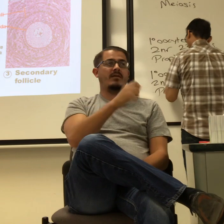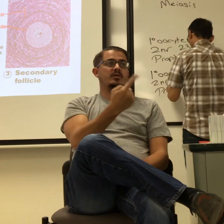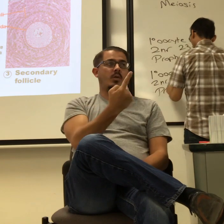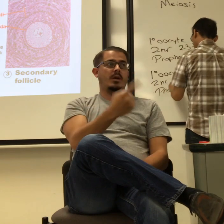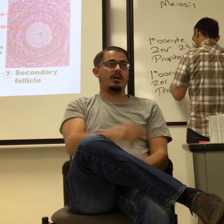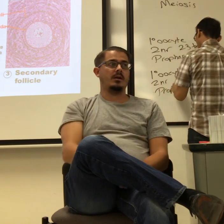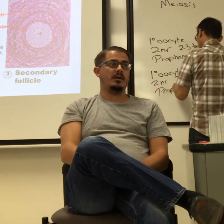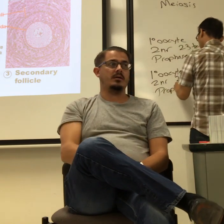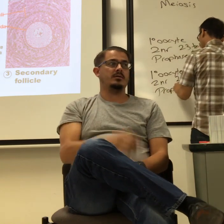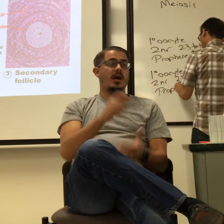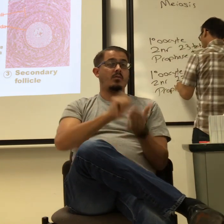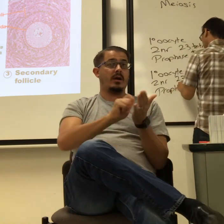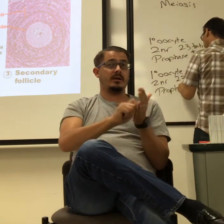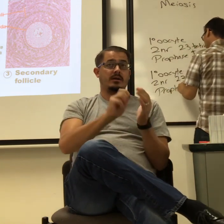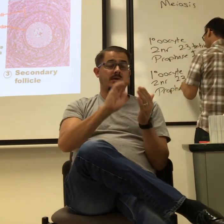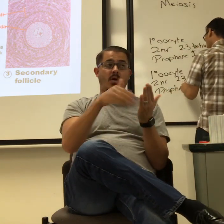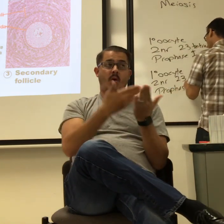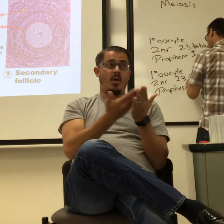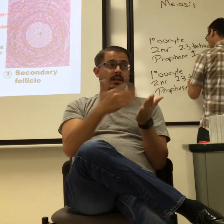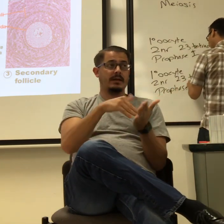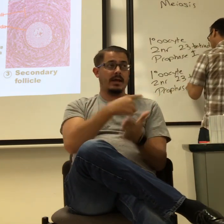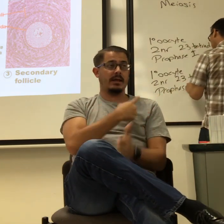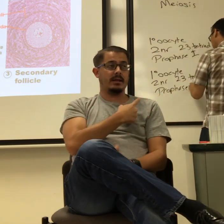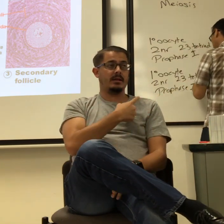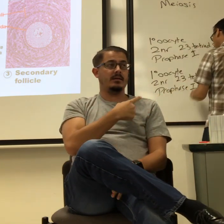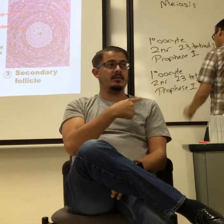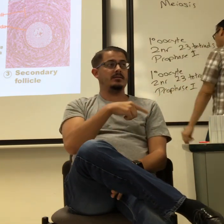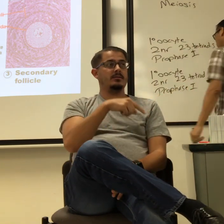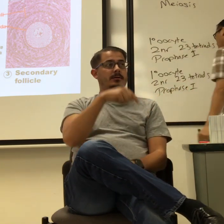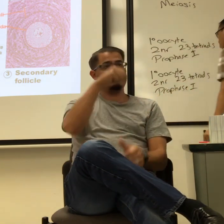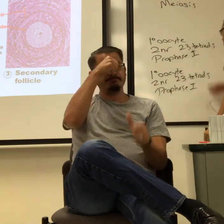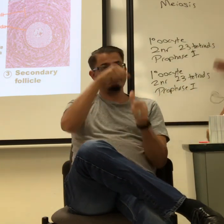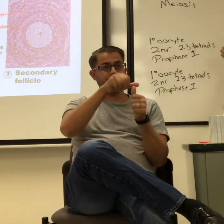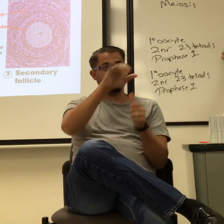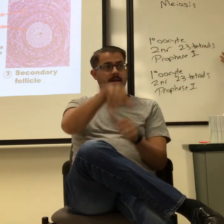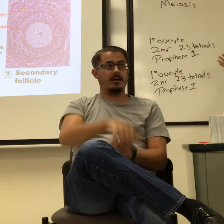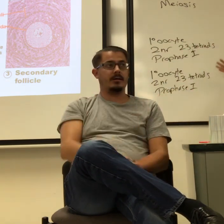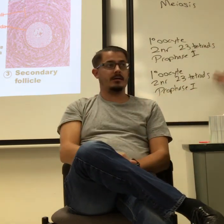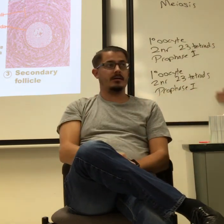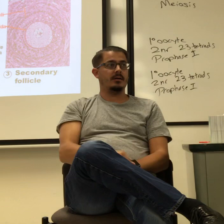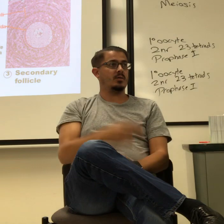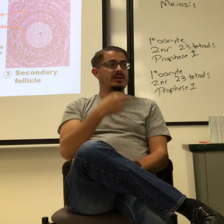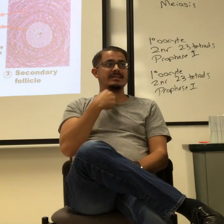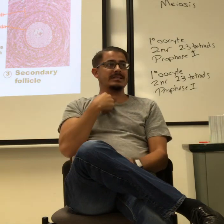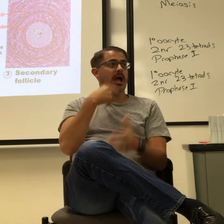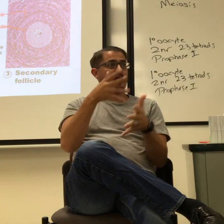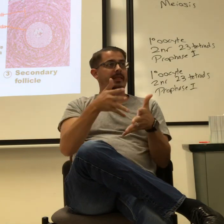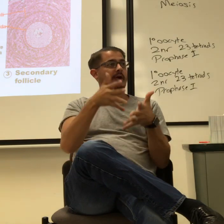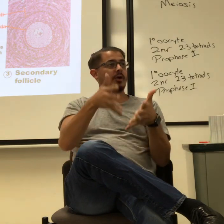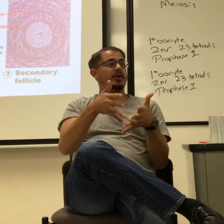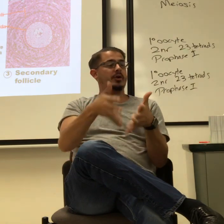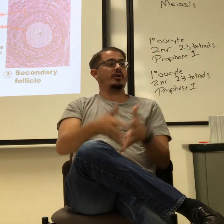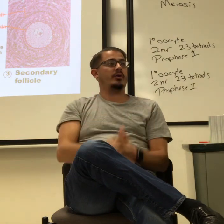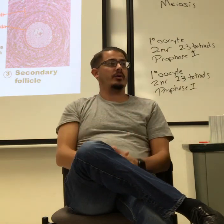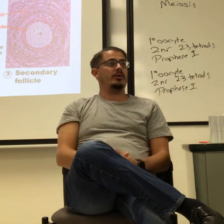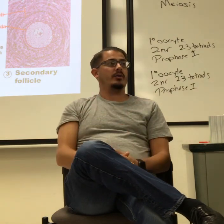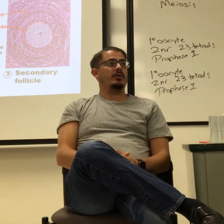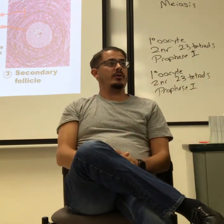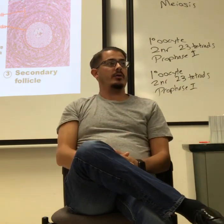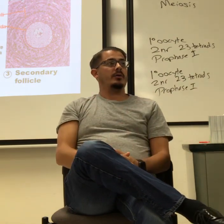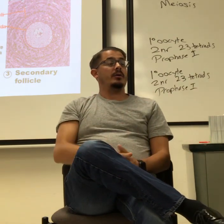So I'm writing it all again to solidify that fact in your head. We're just stuck there. Okay? And we've